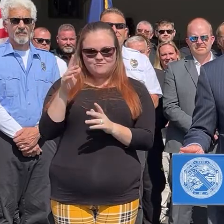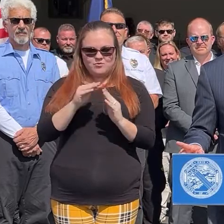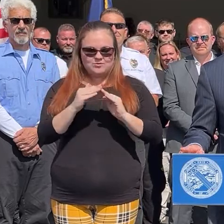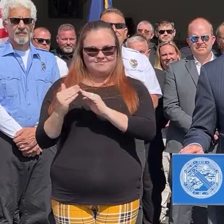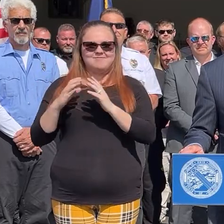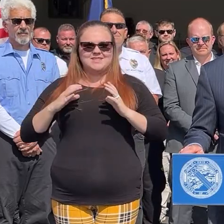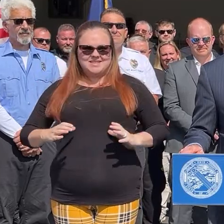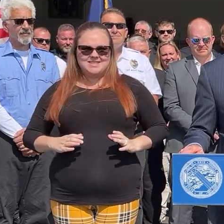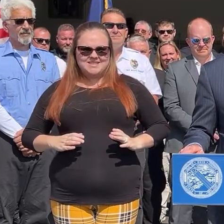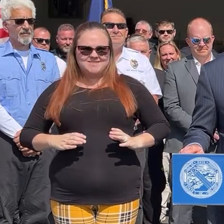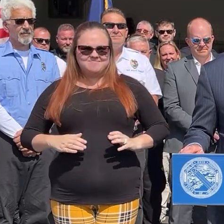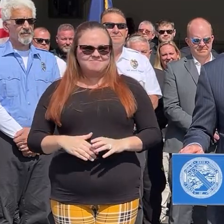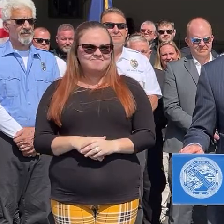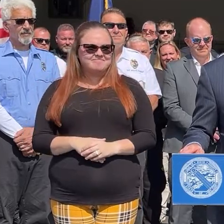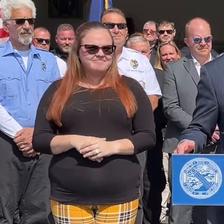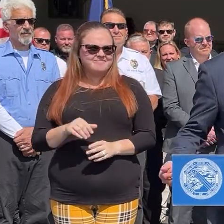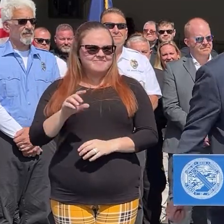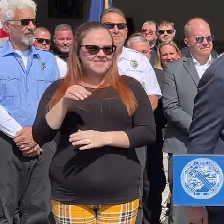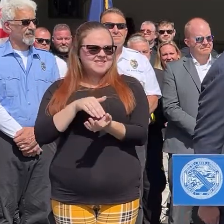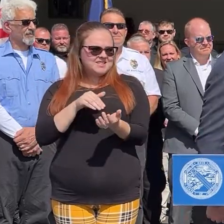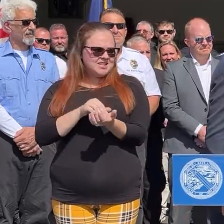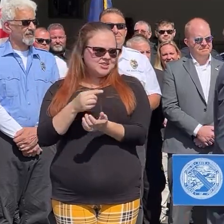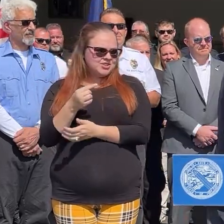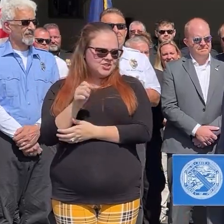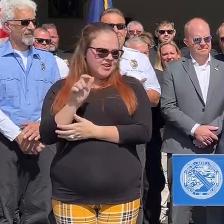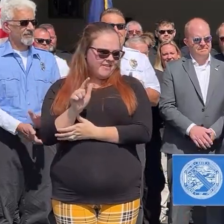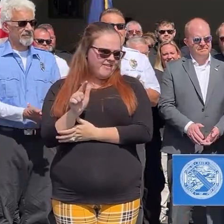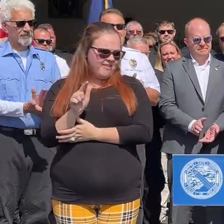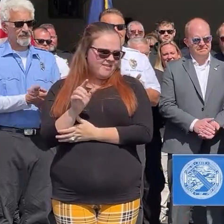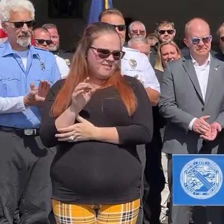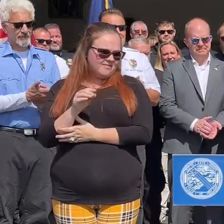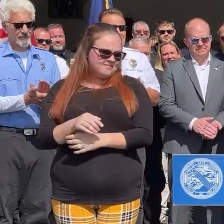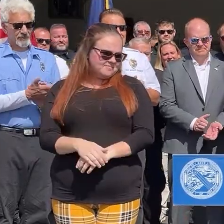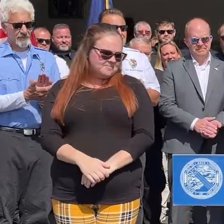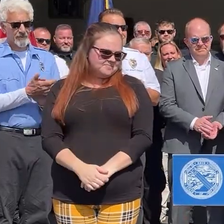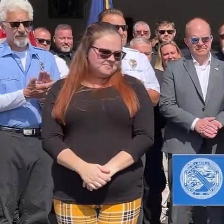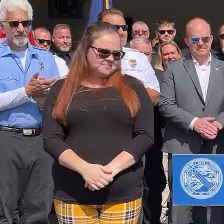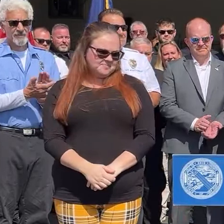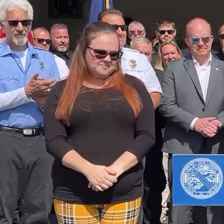citizens, Commissioner Dr. Gail Burstein. Thank you.